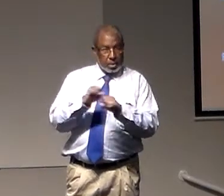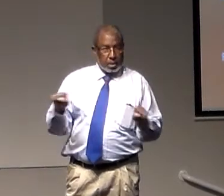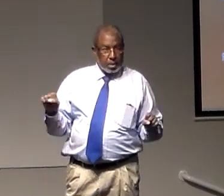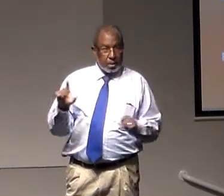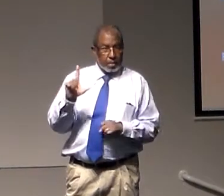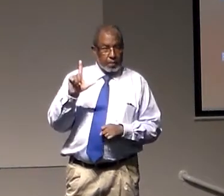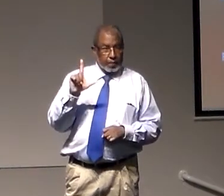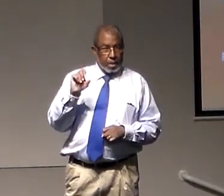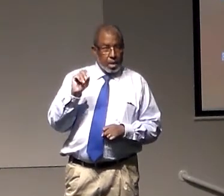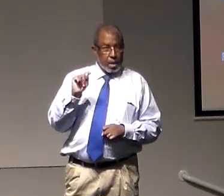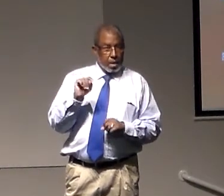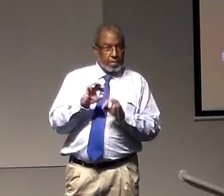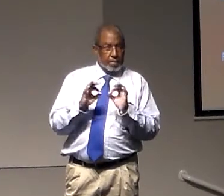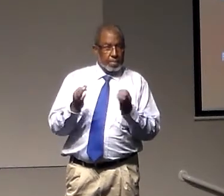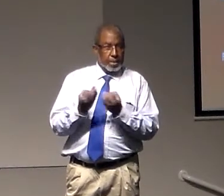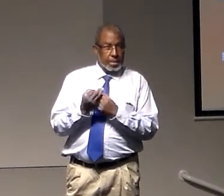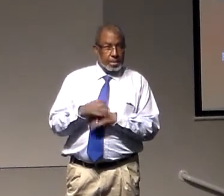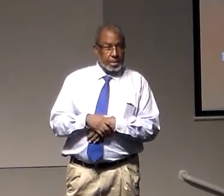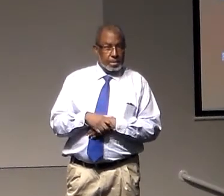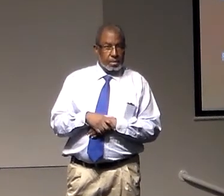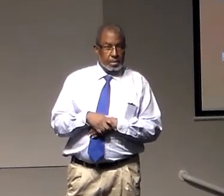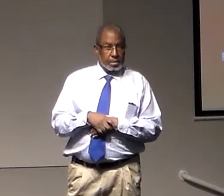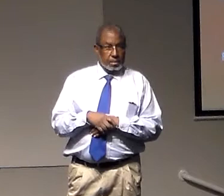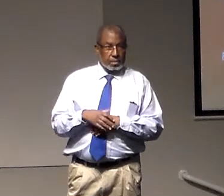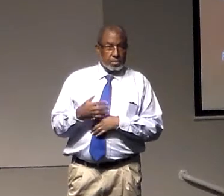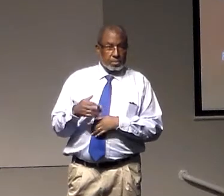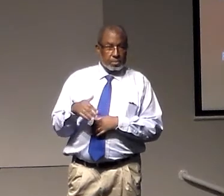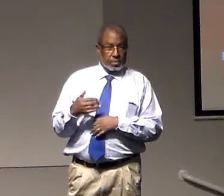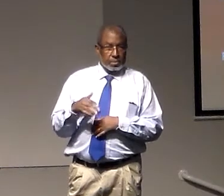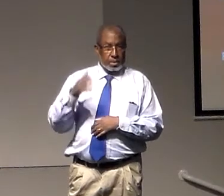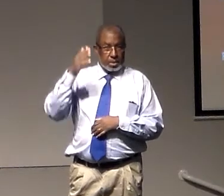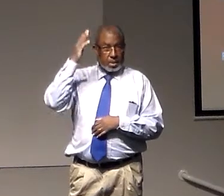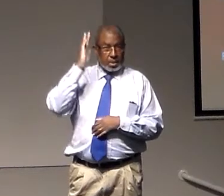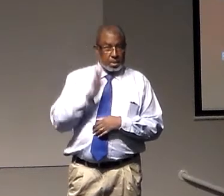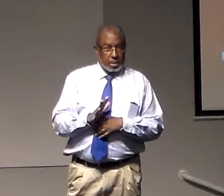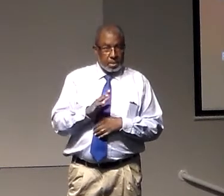an angel to save the family of Lot.